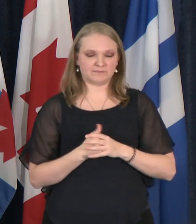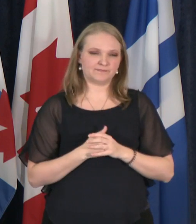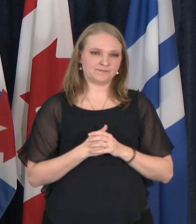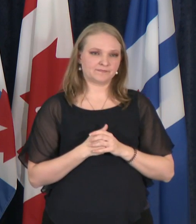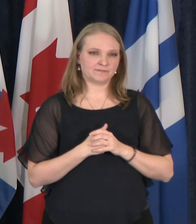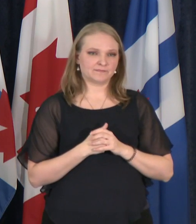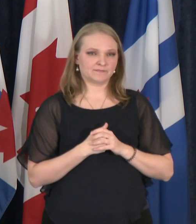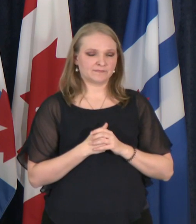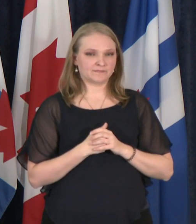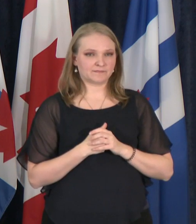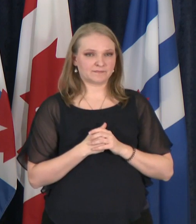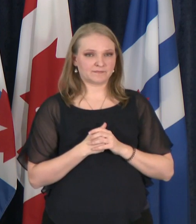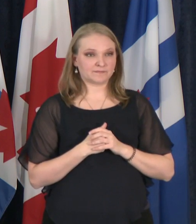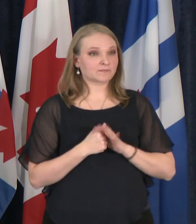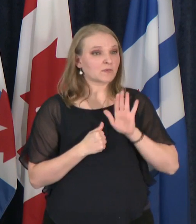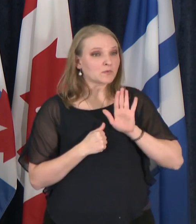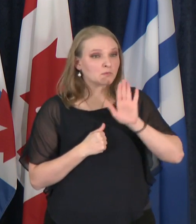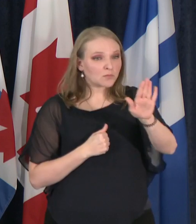city is still working.